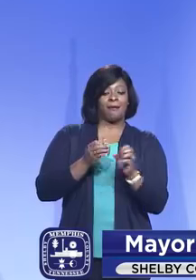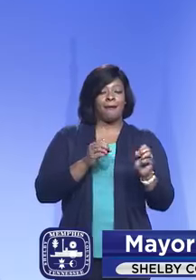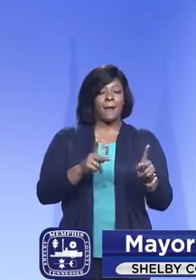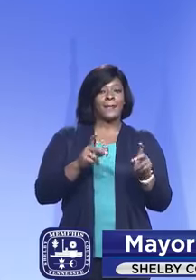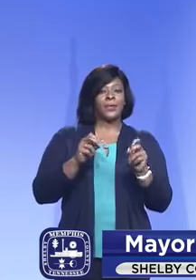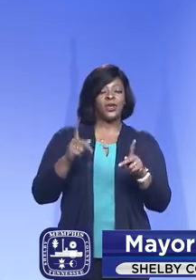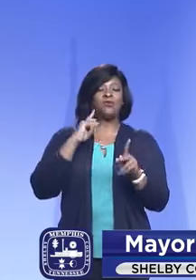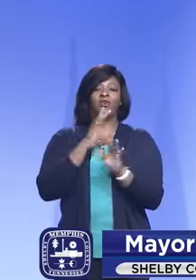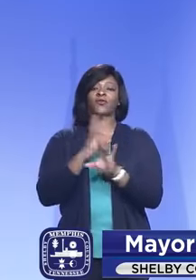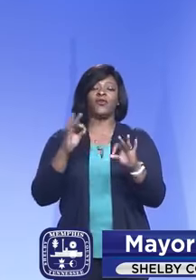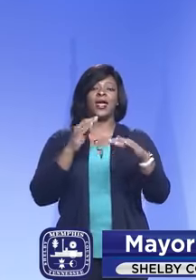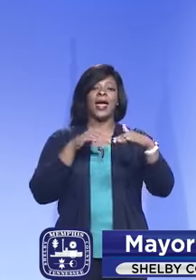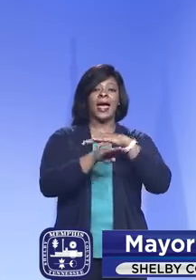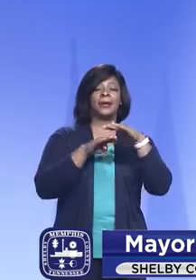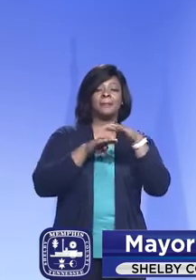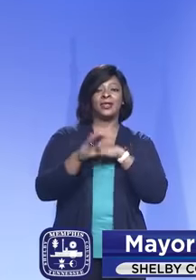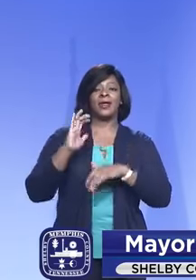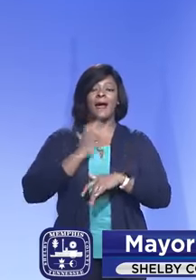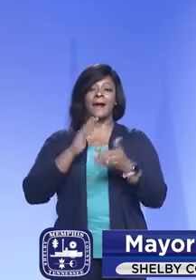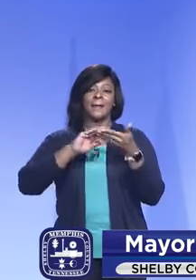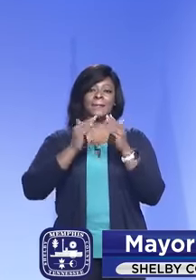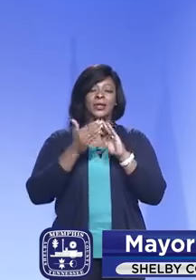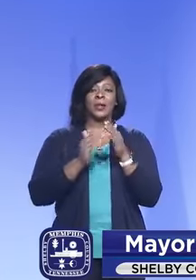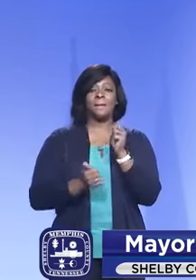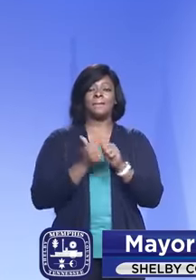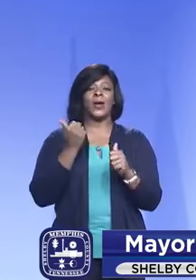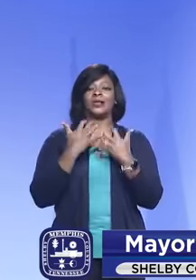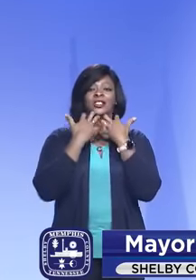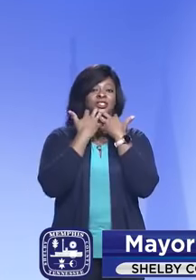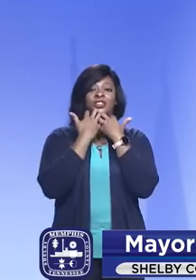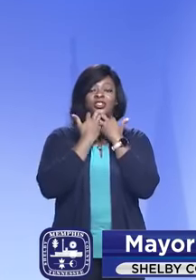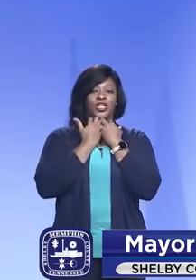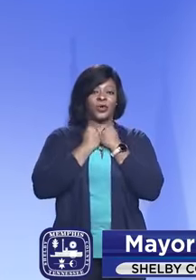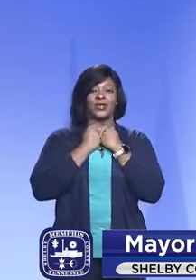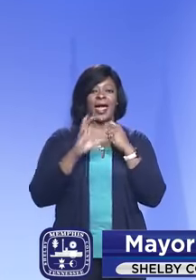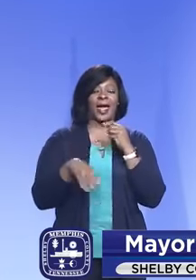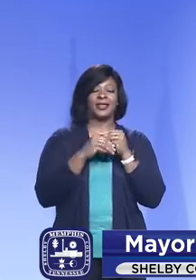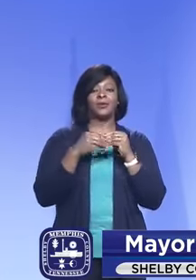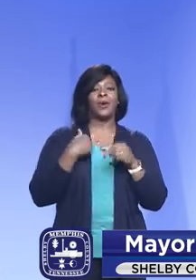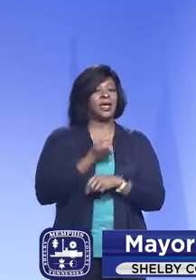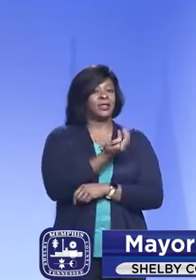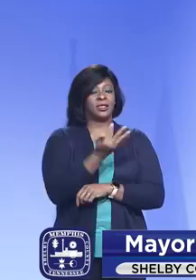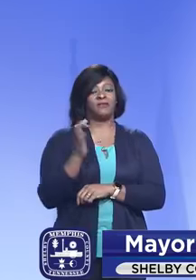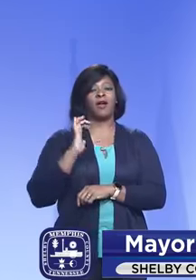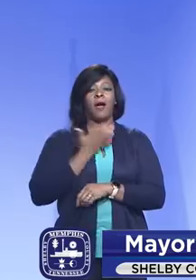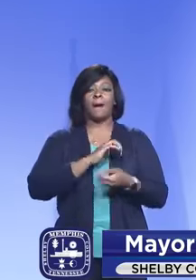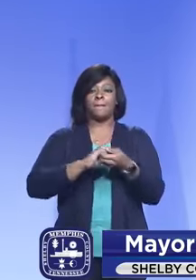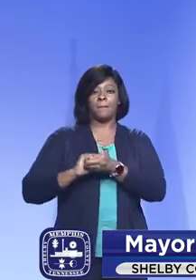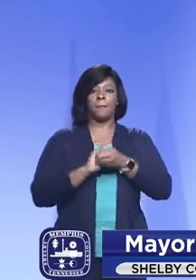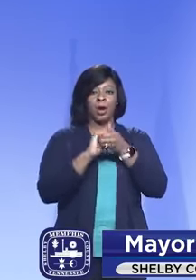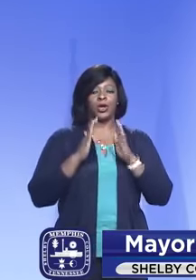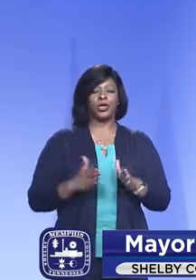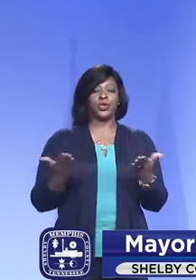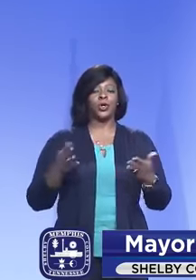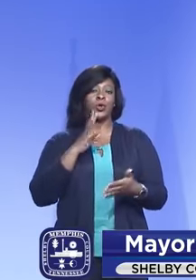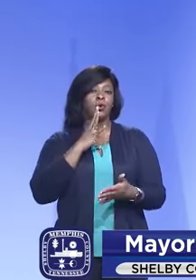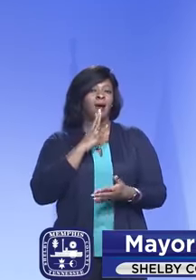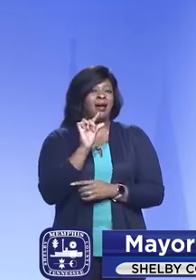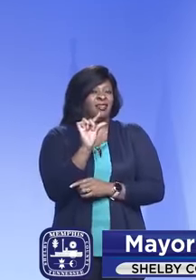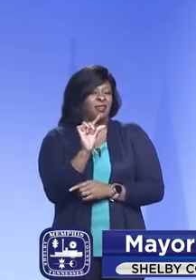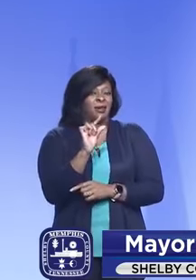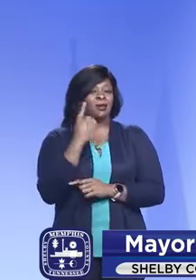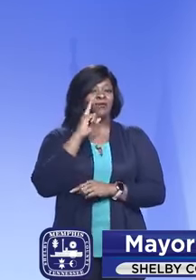for free admission to some of our community's most cherished assets. We have several of our partners here to talk a little